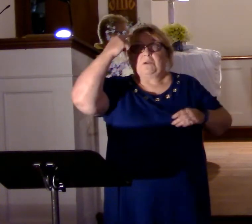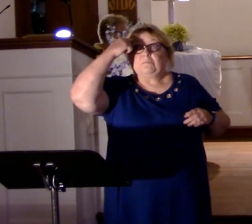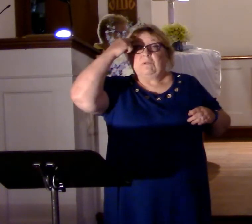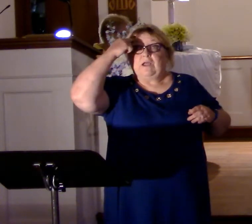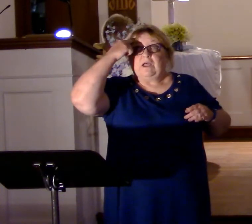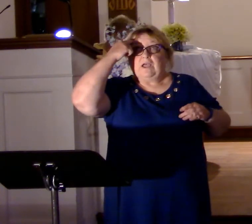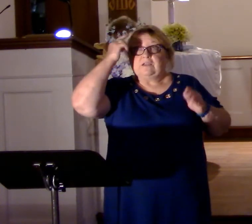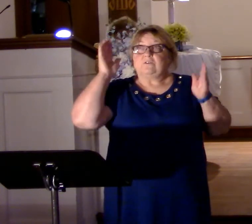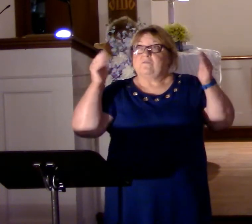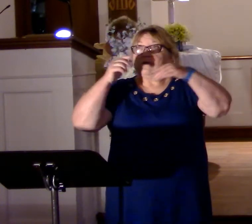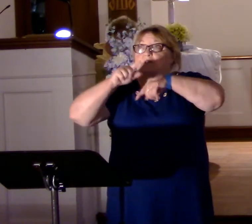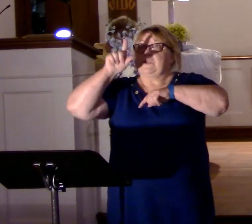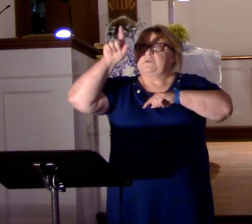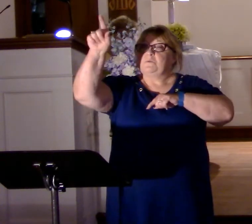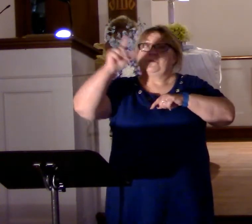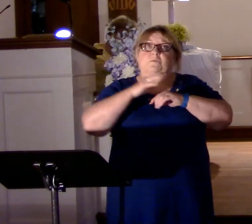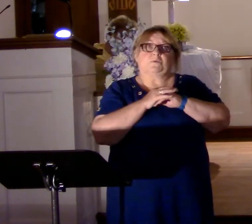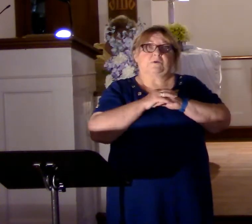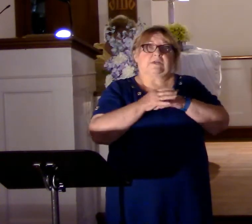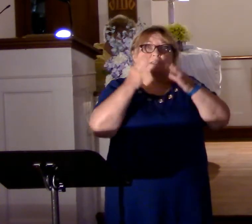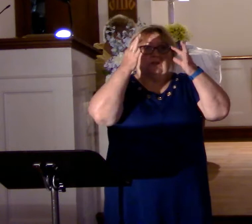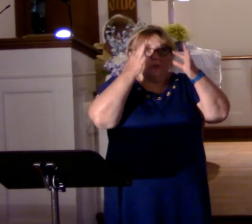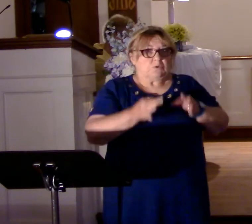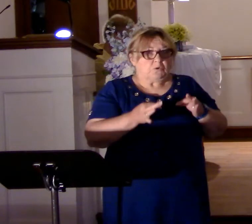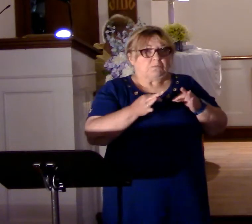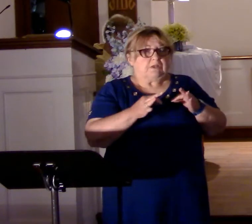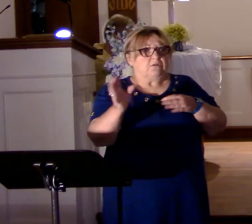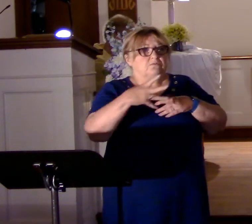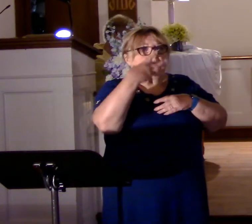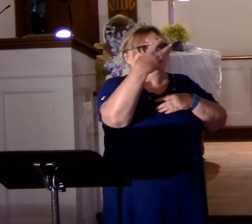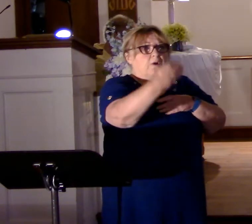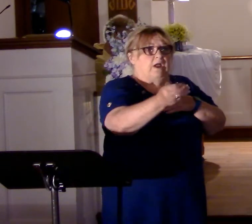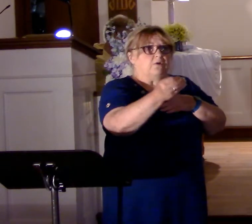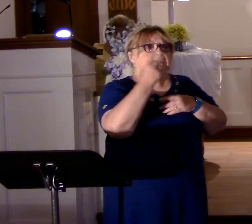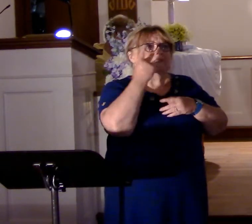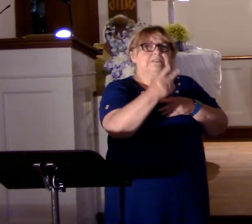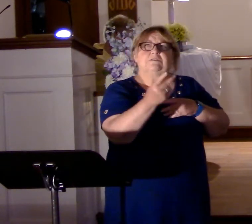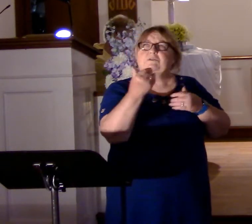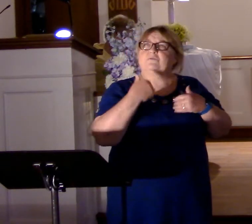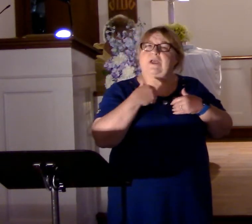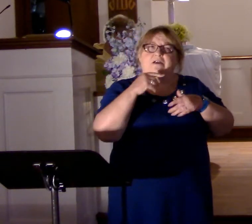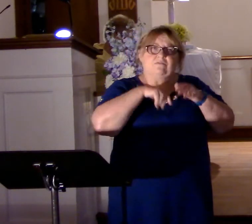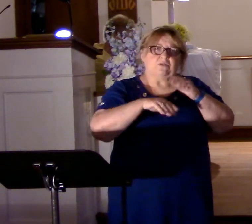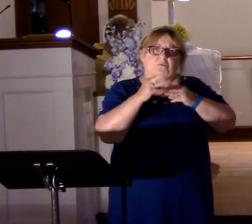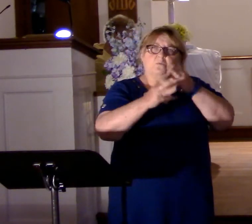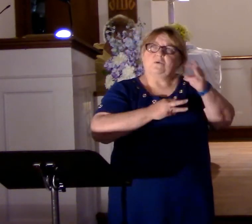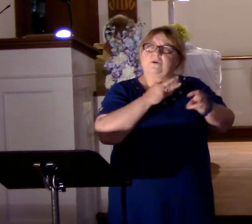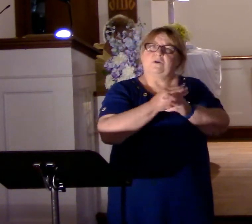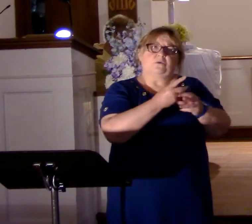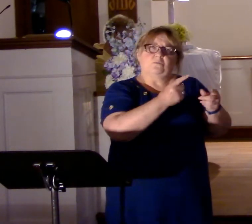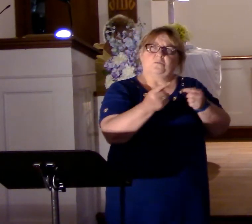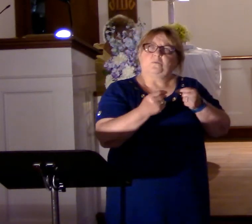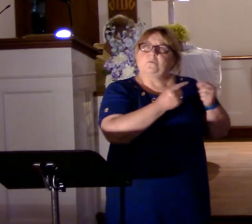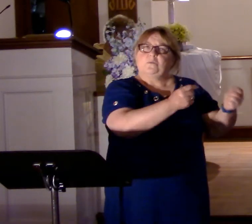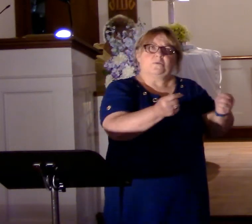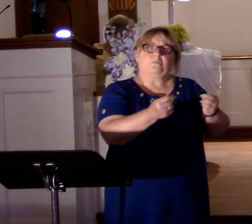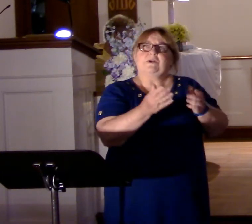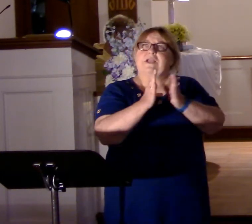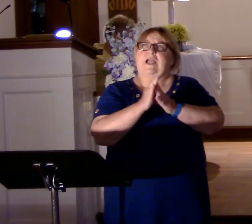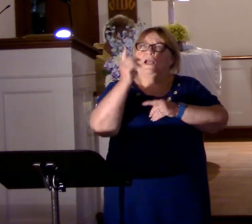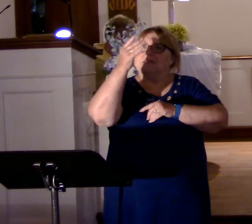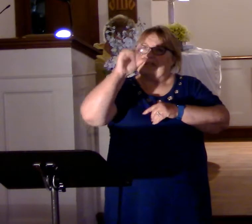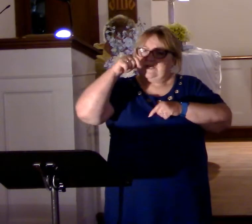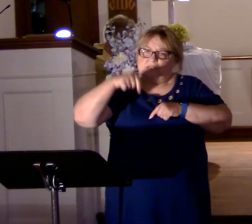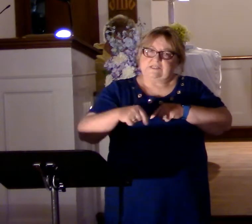minds on you and a determination to go on to see what you have for us to do. We ask, O God, on